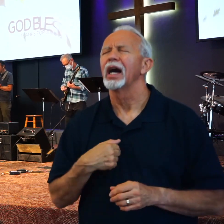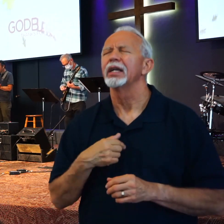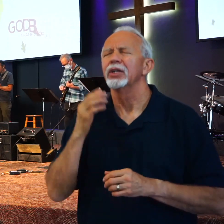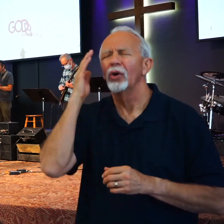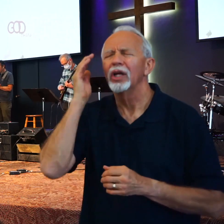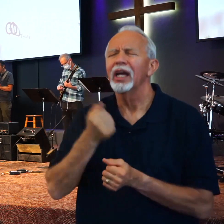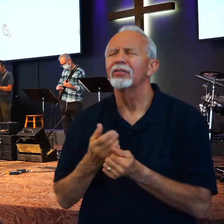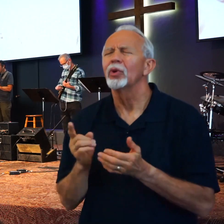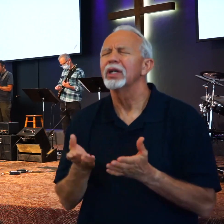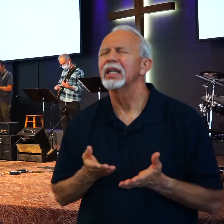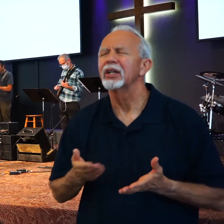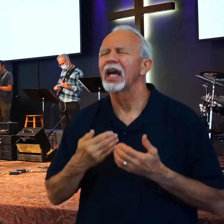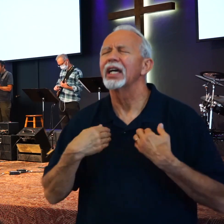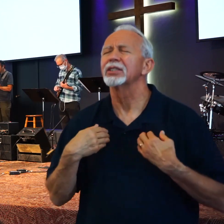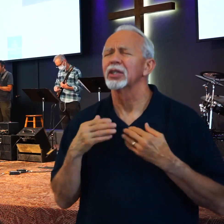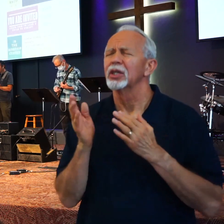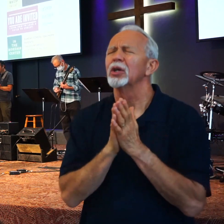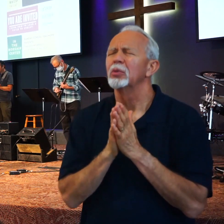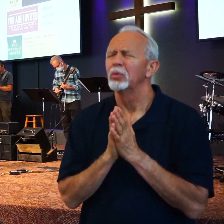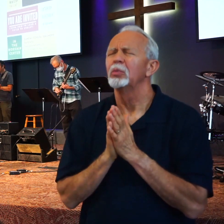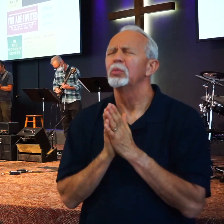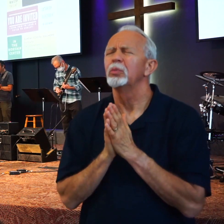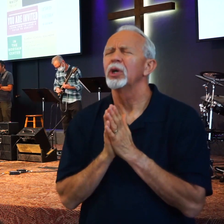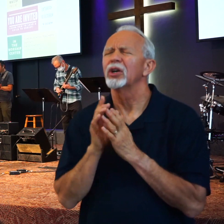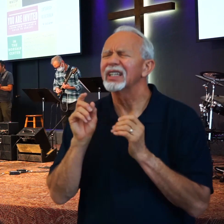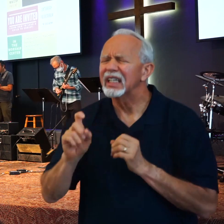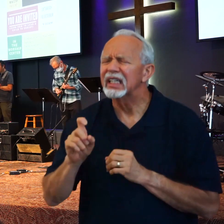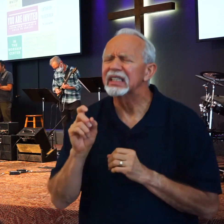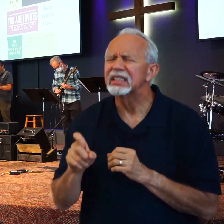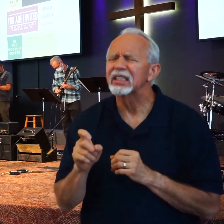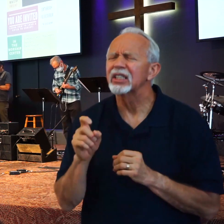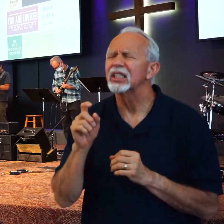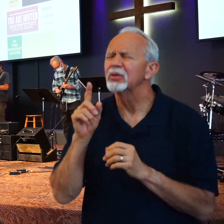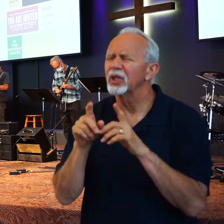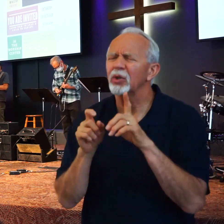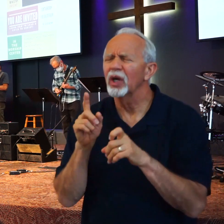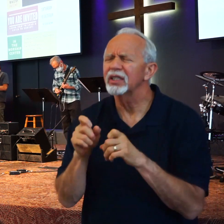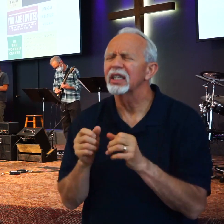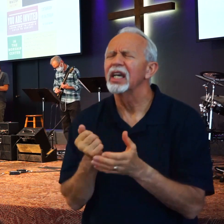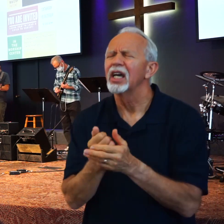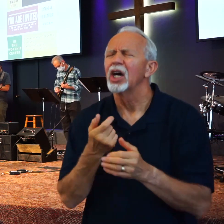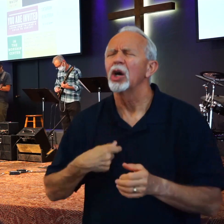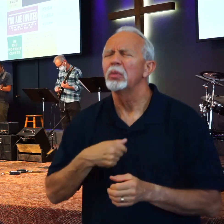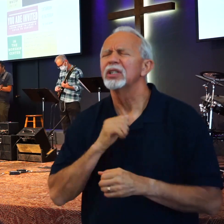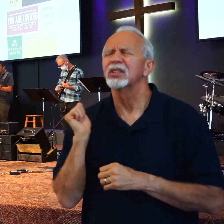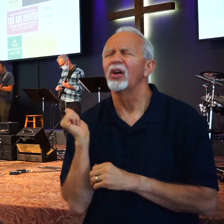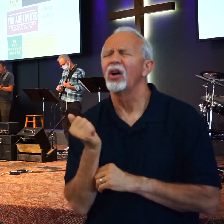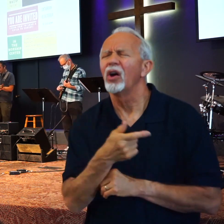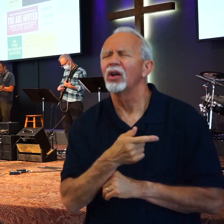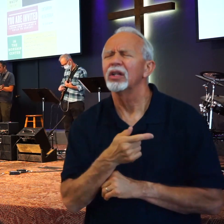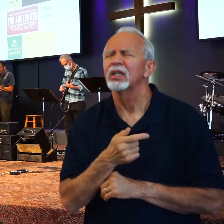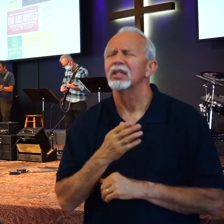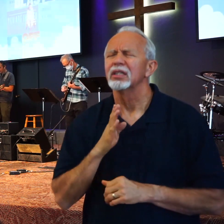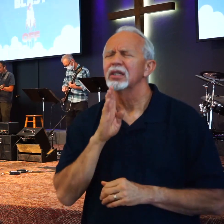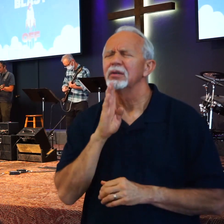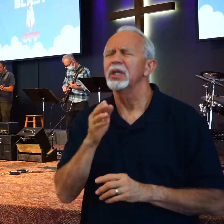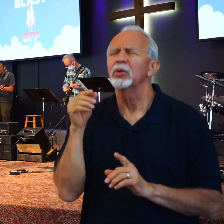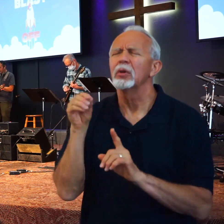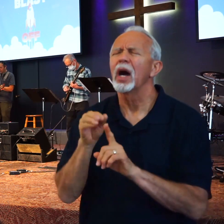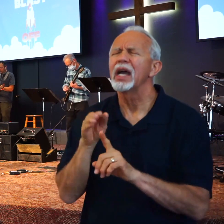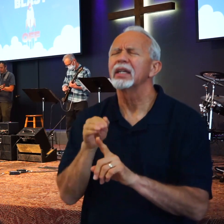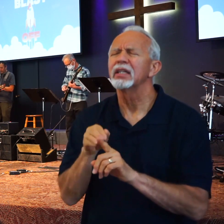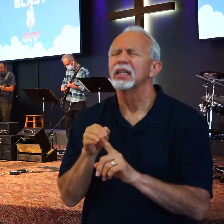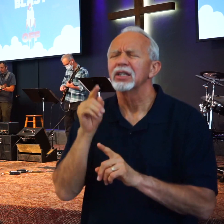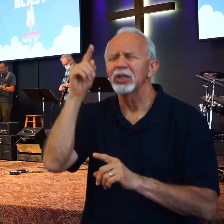everybody here probably has prayer requests and prayer needs. Lord, help us all to be reminded that you